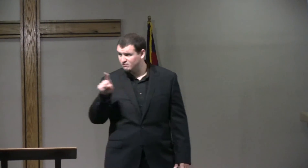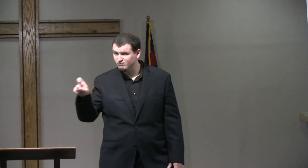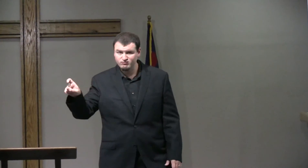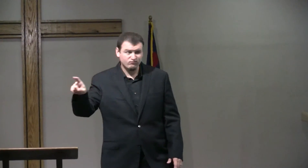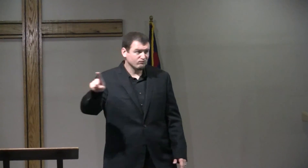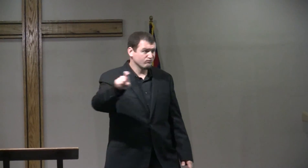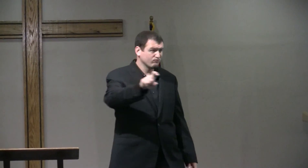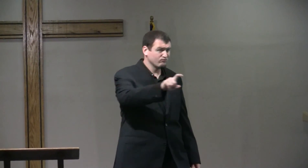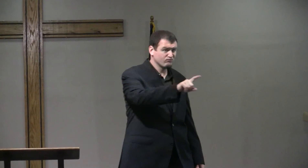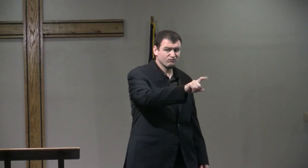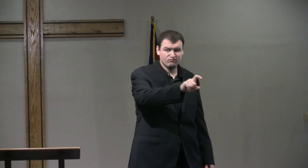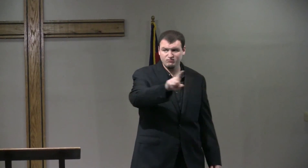Are you guilty?